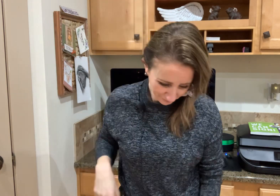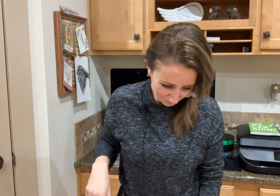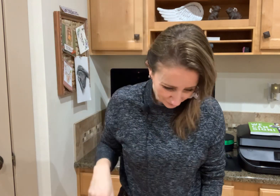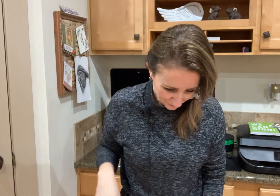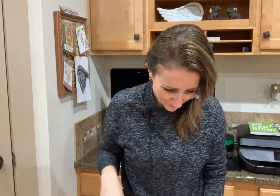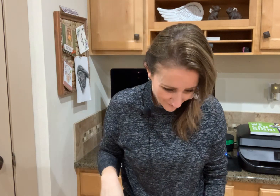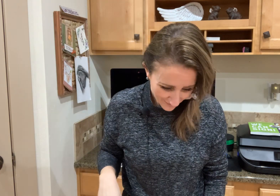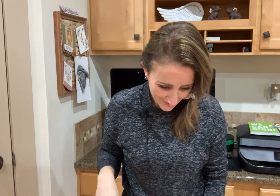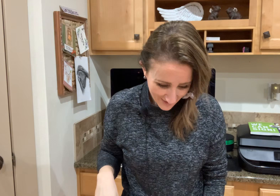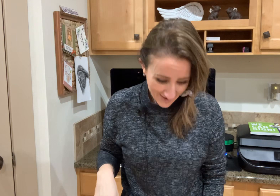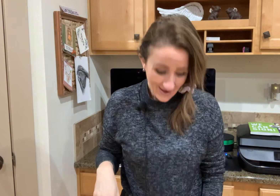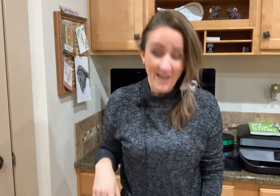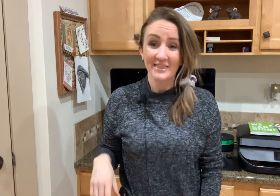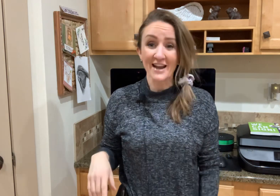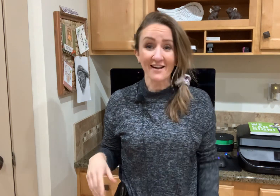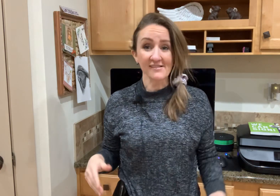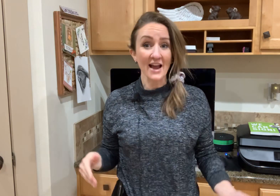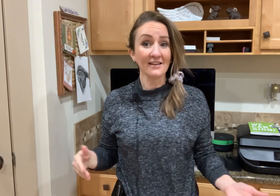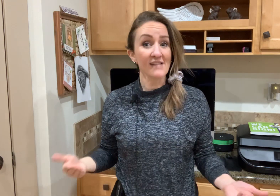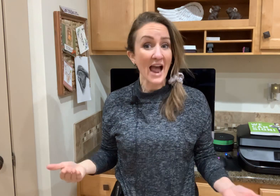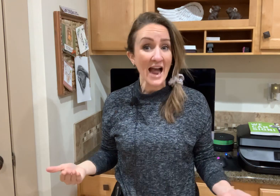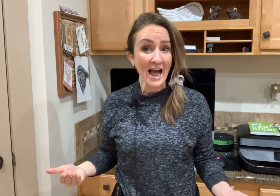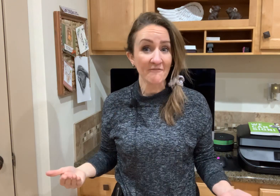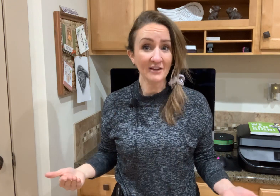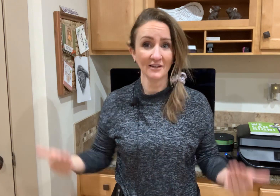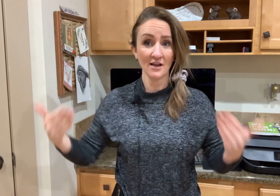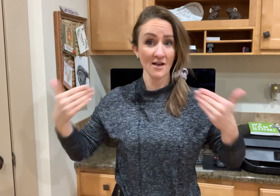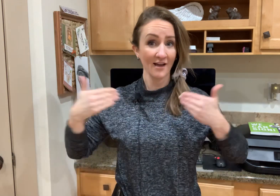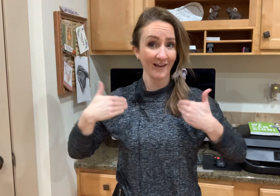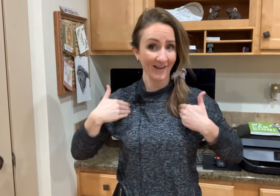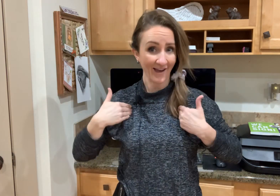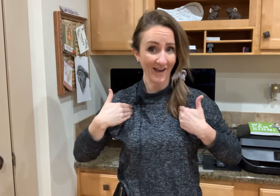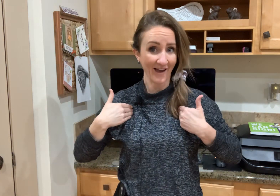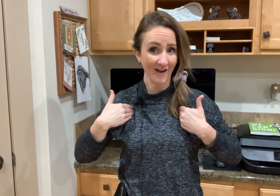don't understand. The next sign is have. have.